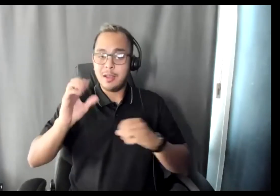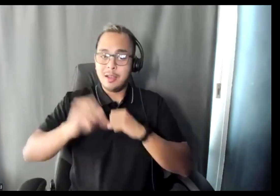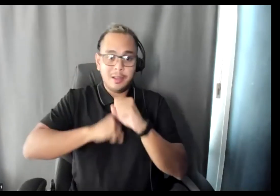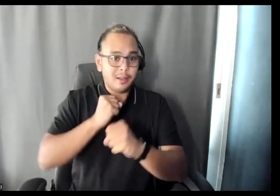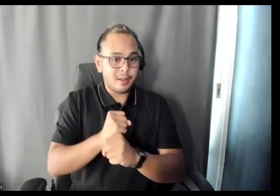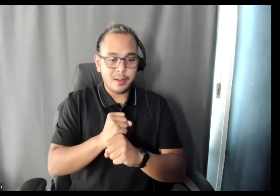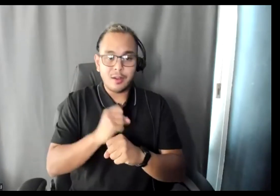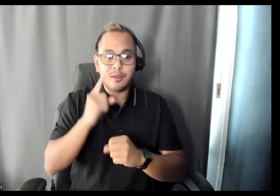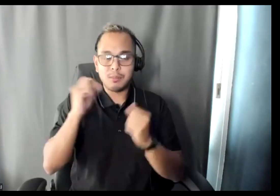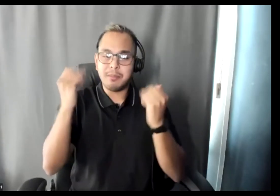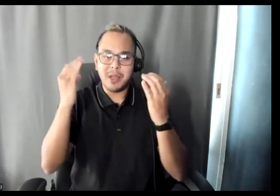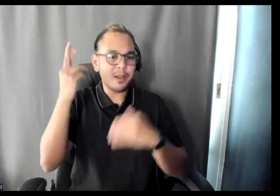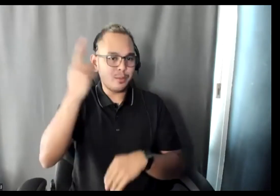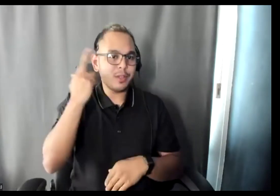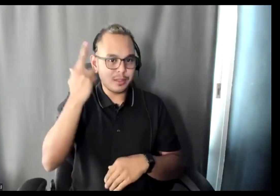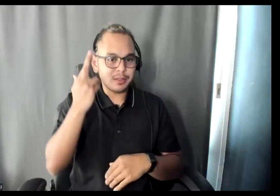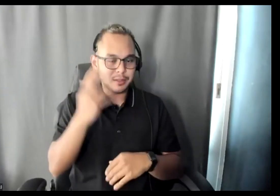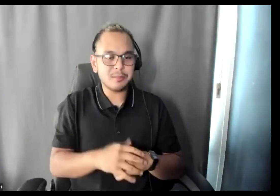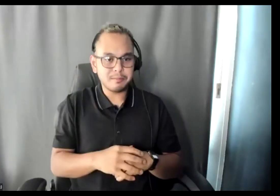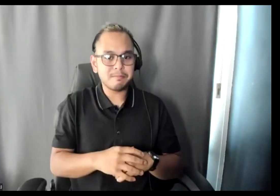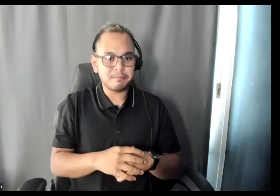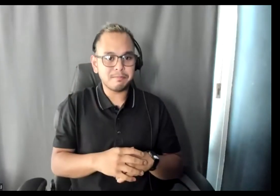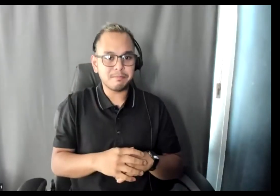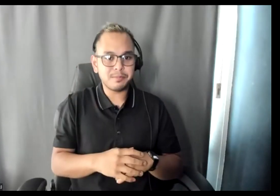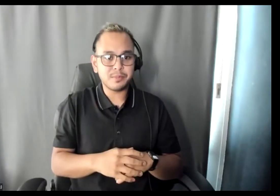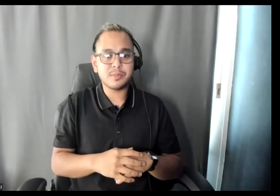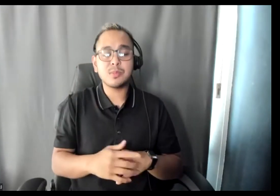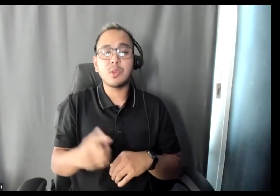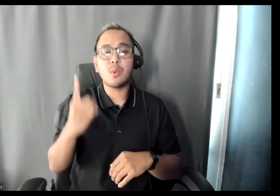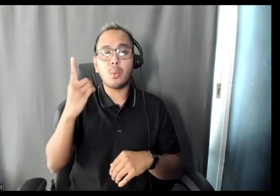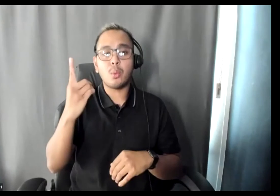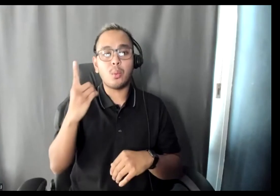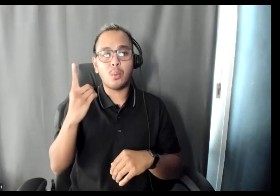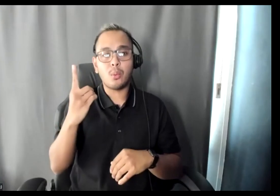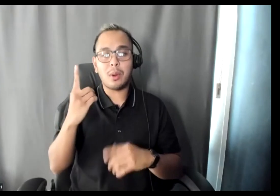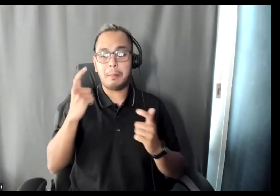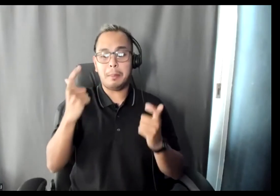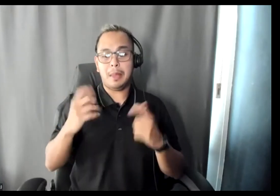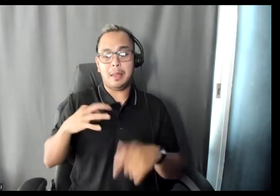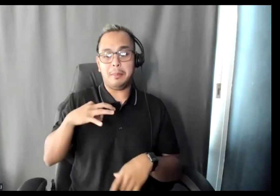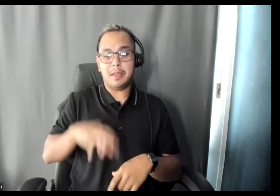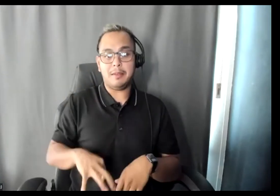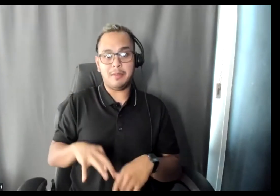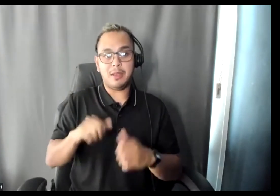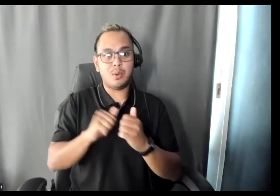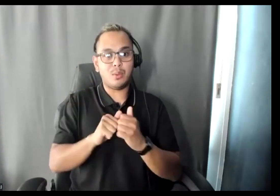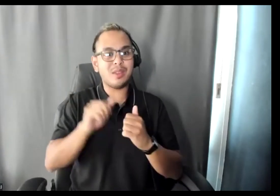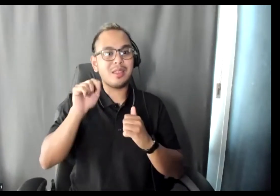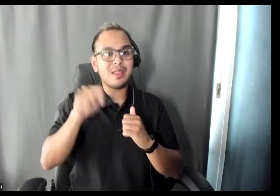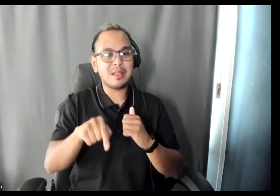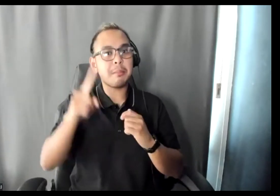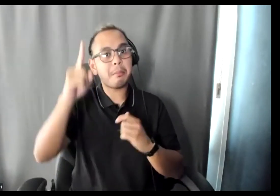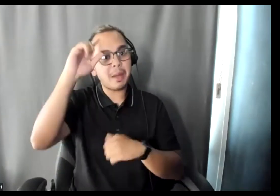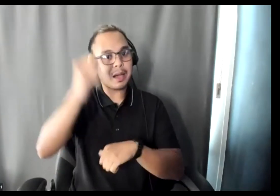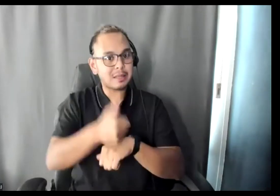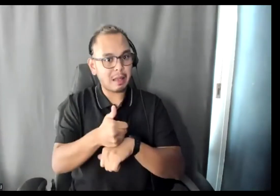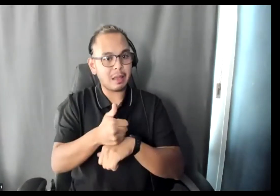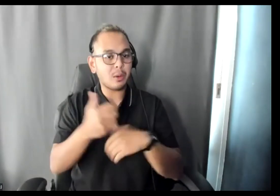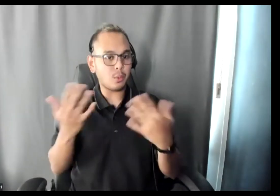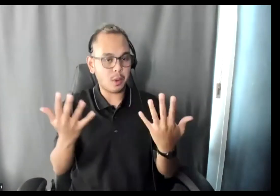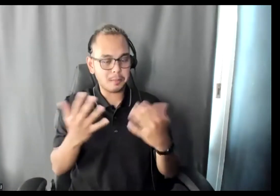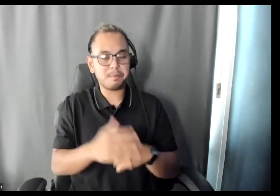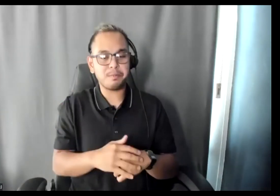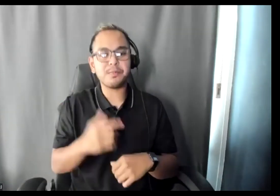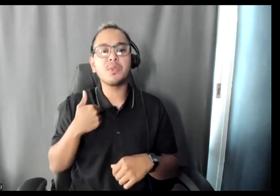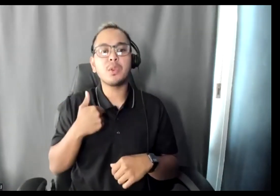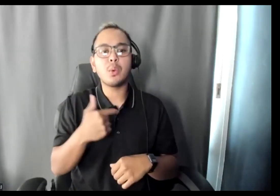reasons. And one really, frankly, big benefit of this mindset segmentation is that we can just